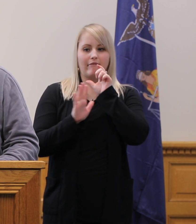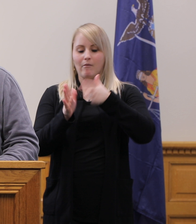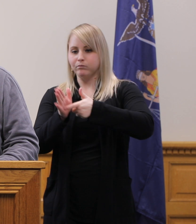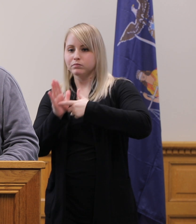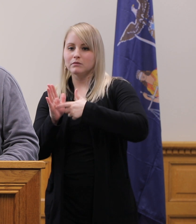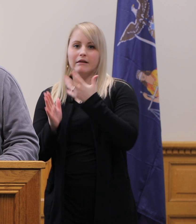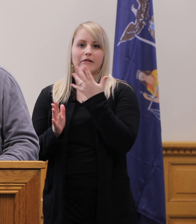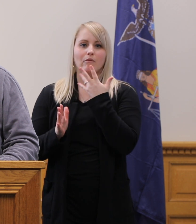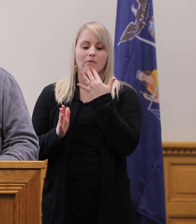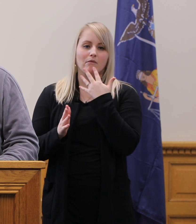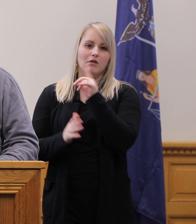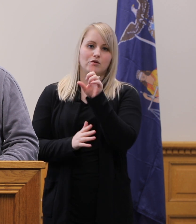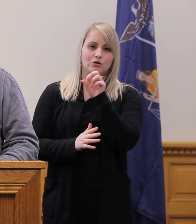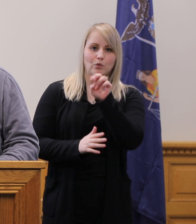zone.